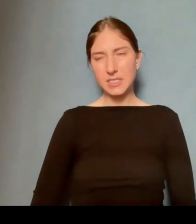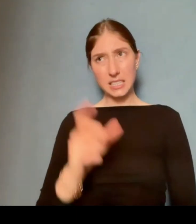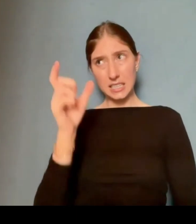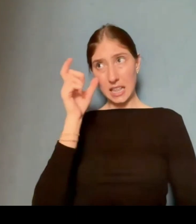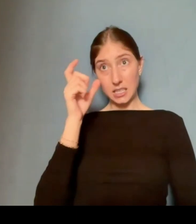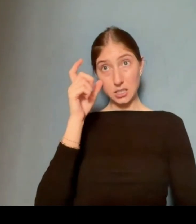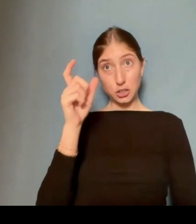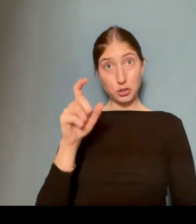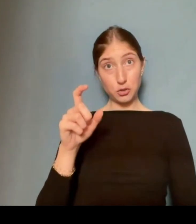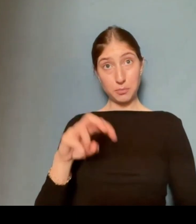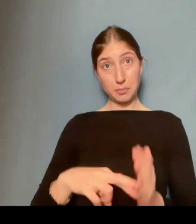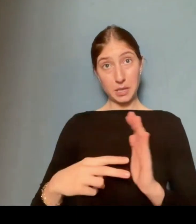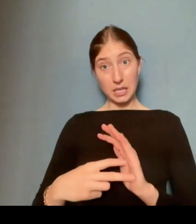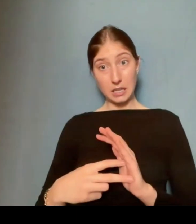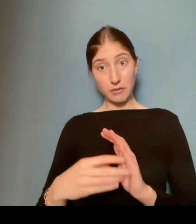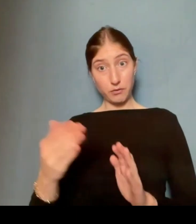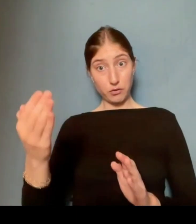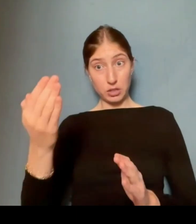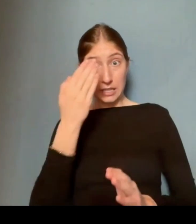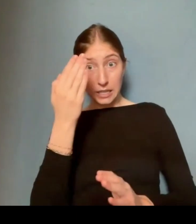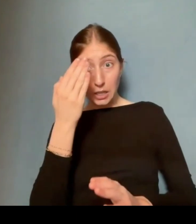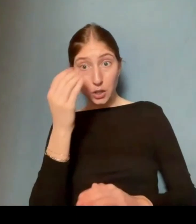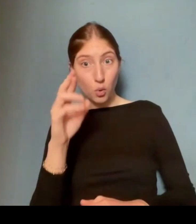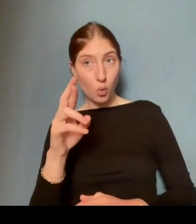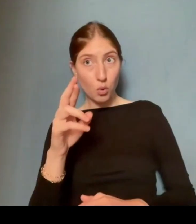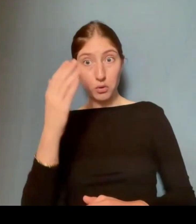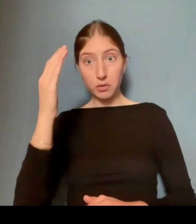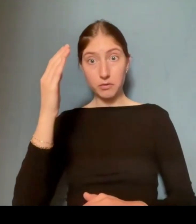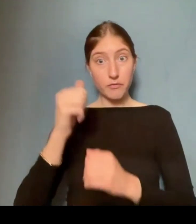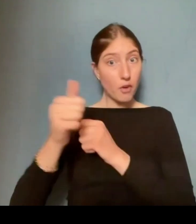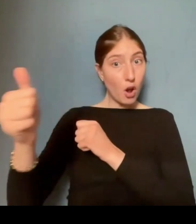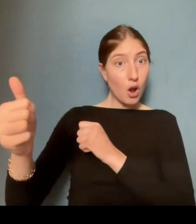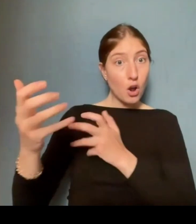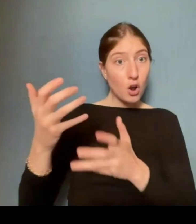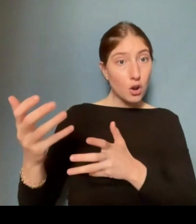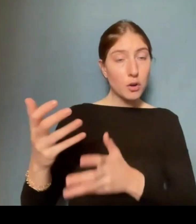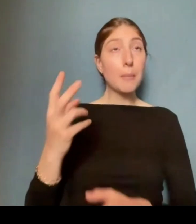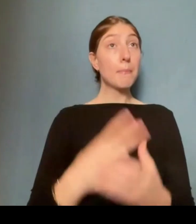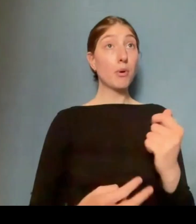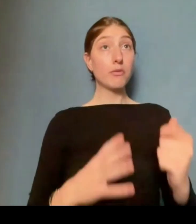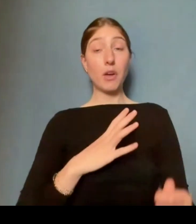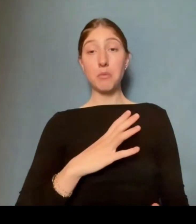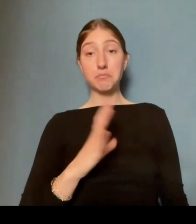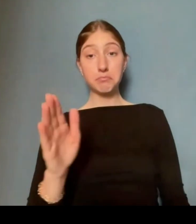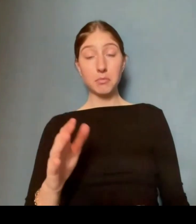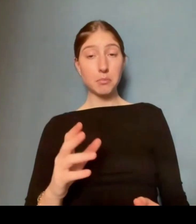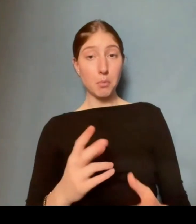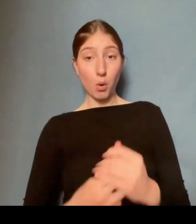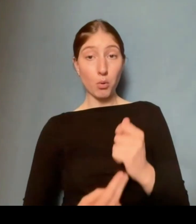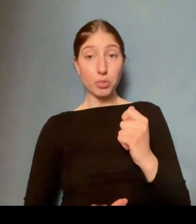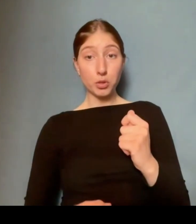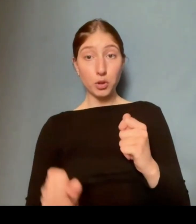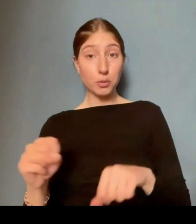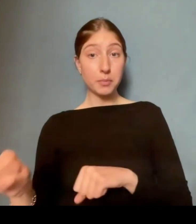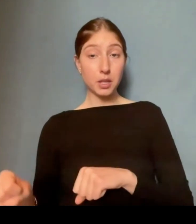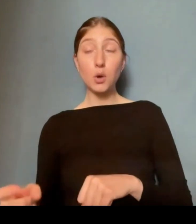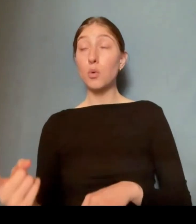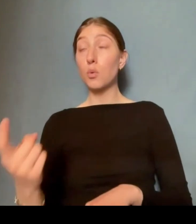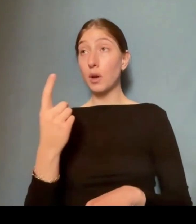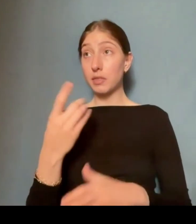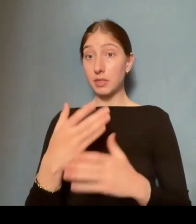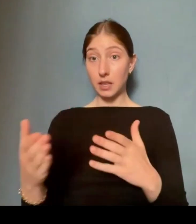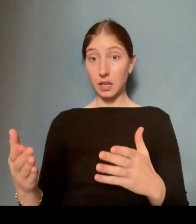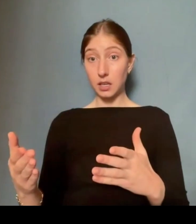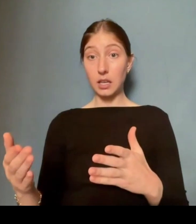for near? Well, Or it can be It can be both. Yeah. Like the one way to do it, let's say you got a